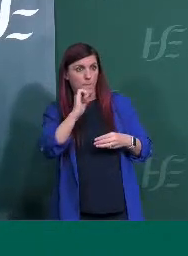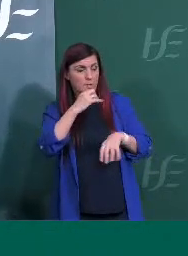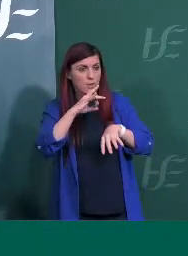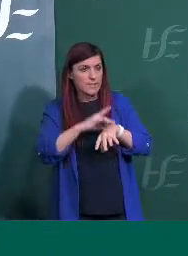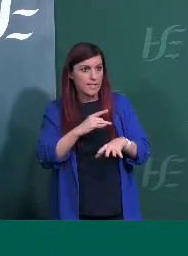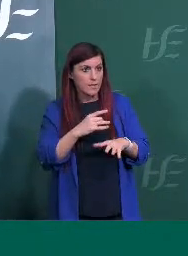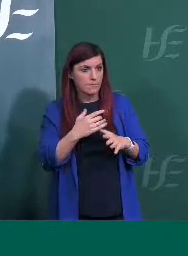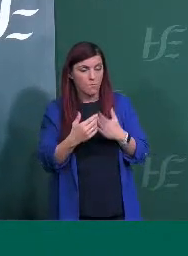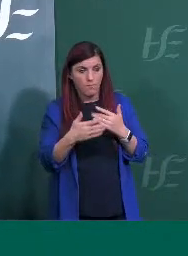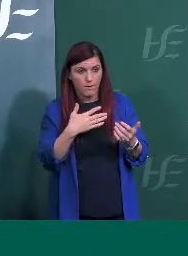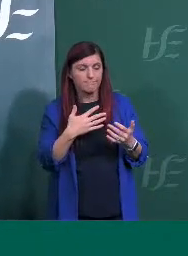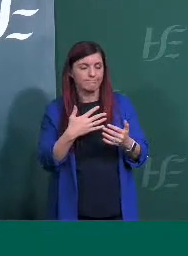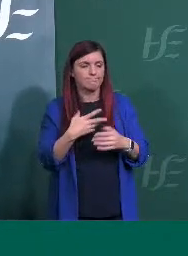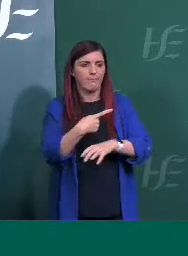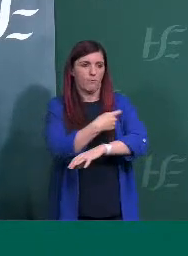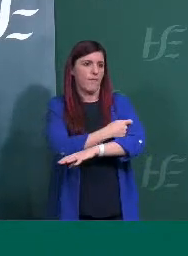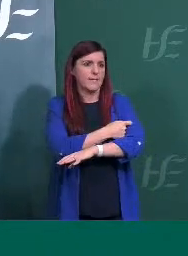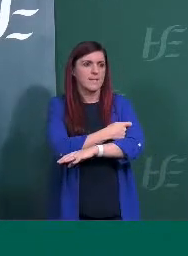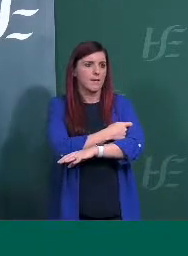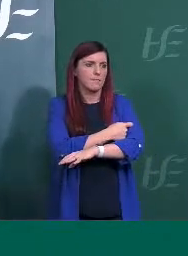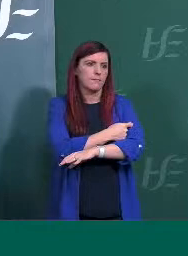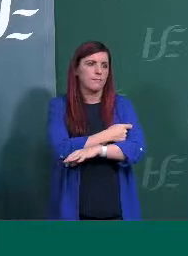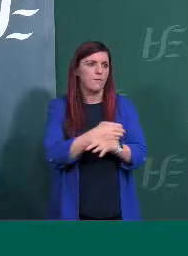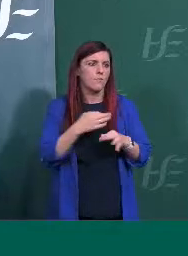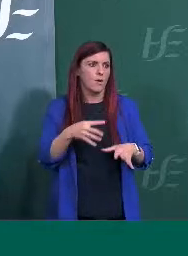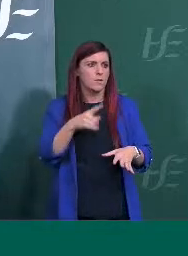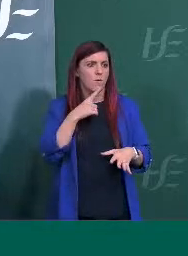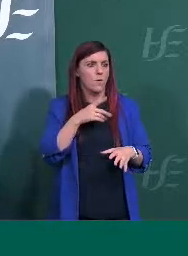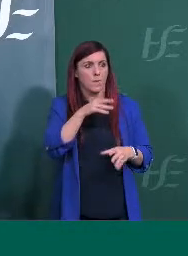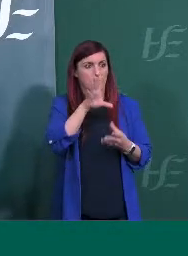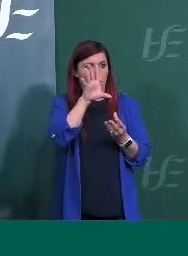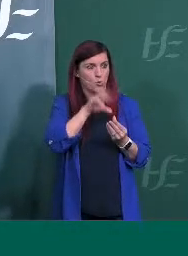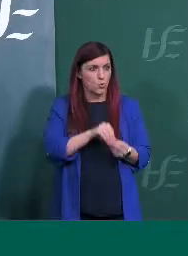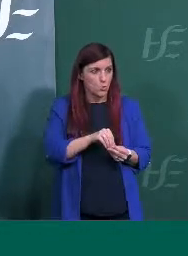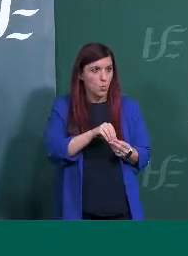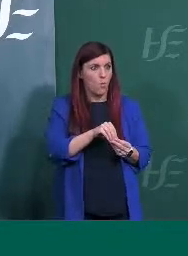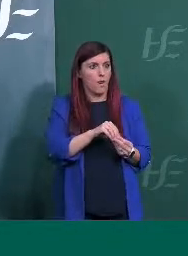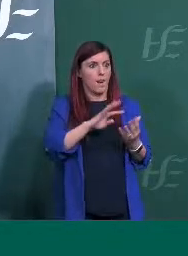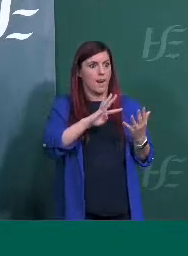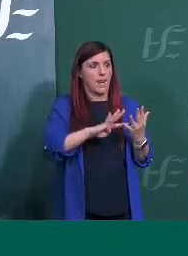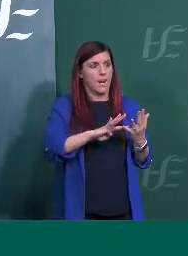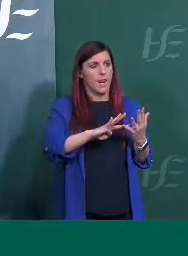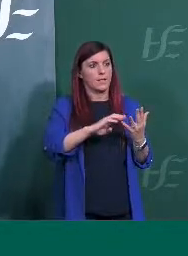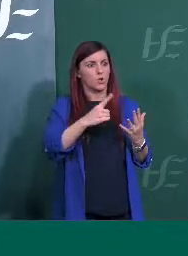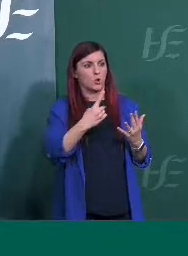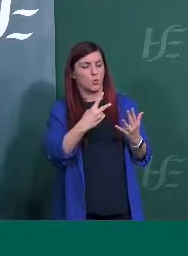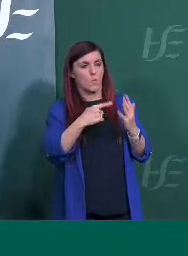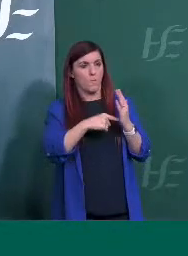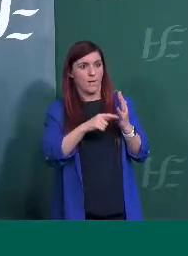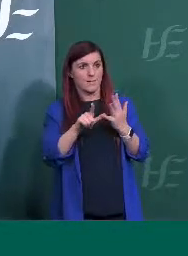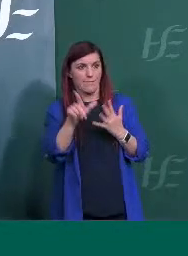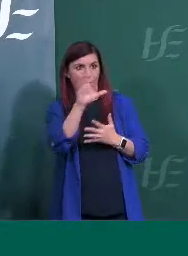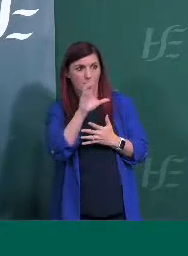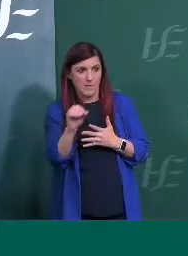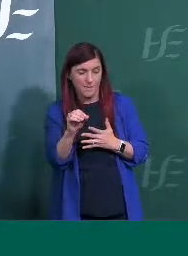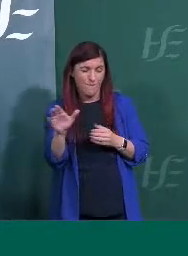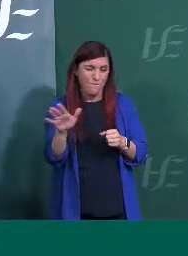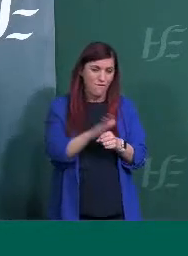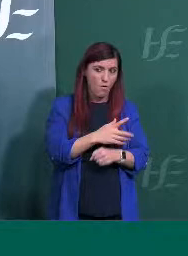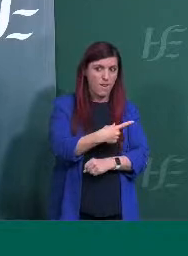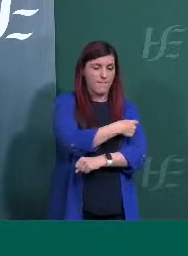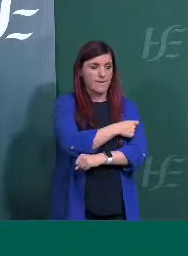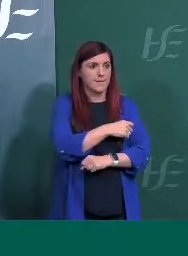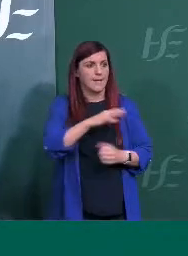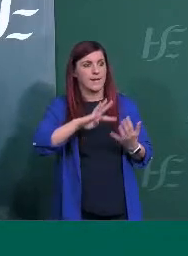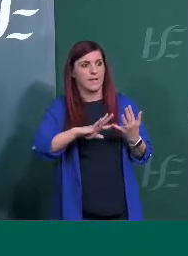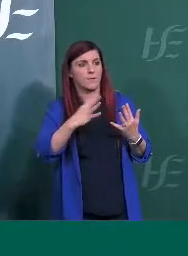a situation where of the 18-plus population, 92.7% fully vaccinated and 94% have received over 1